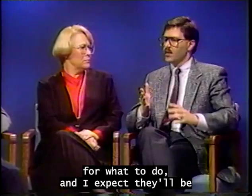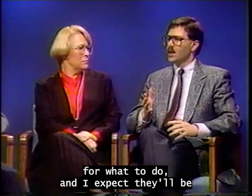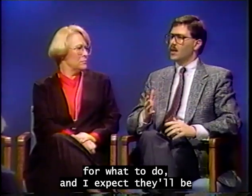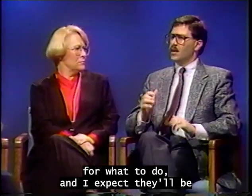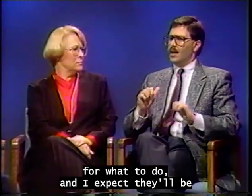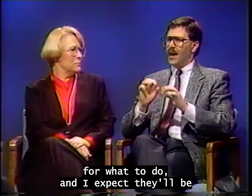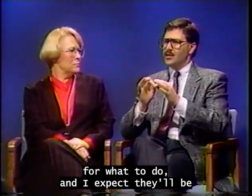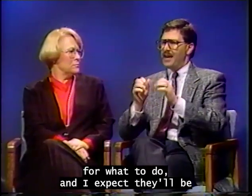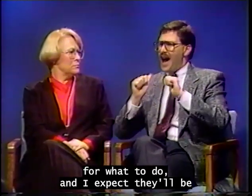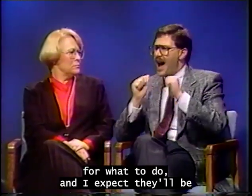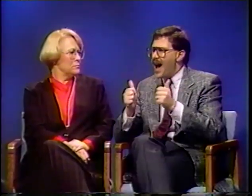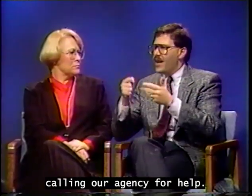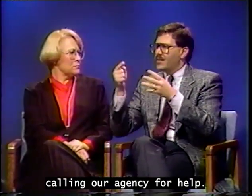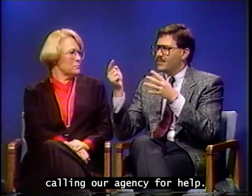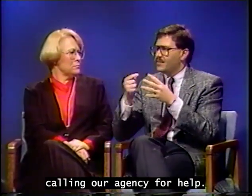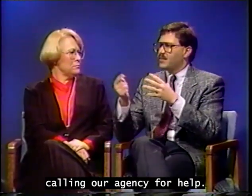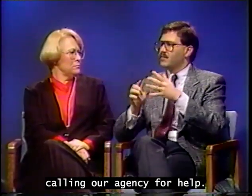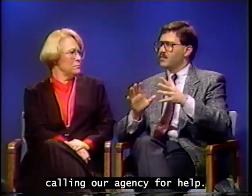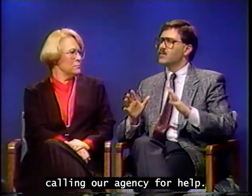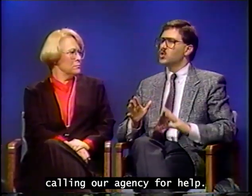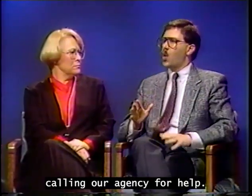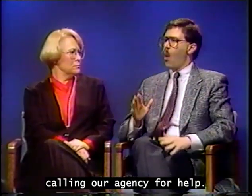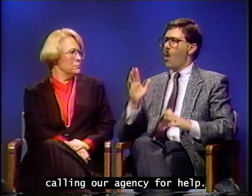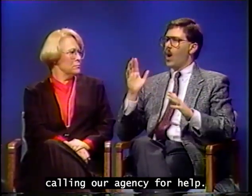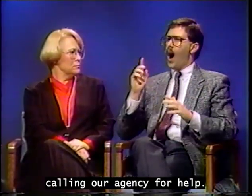do, and I expect they'll be calling our agency for help.